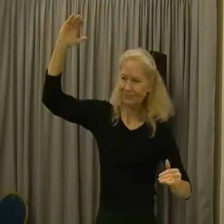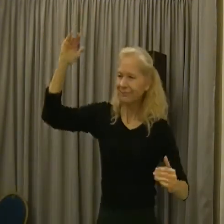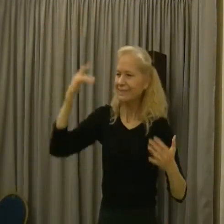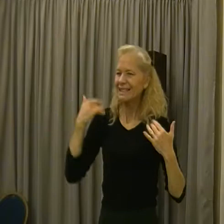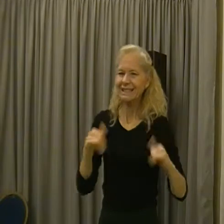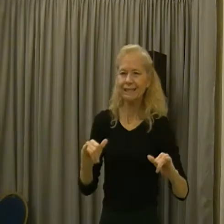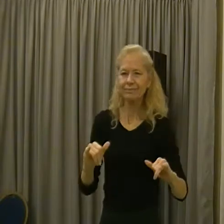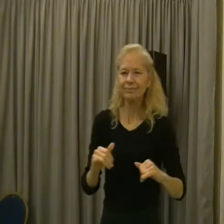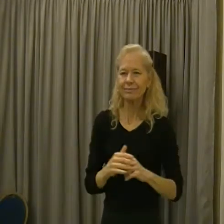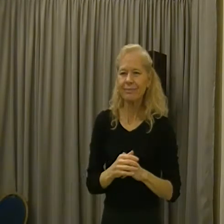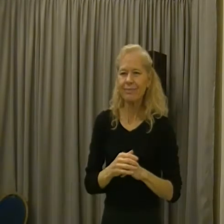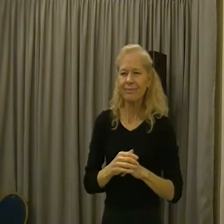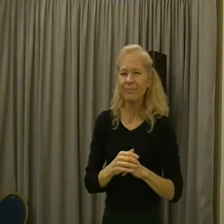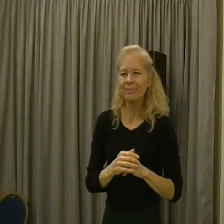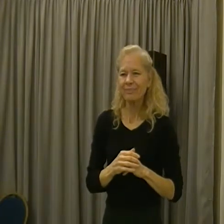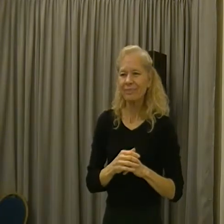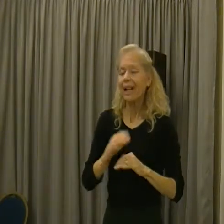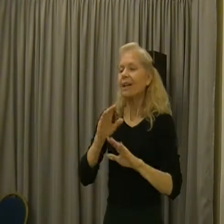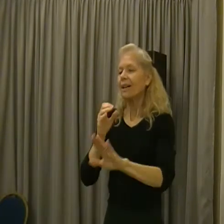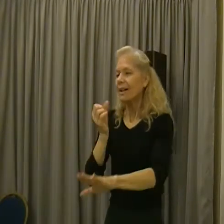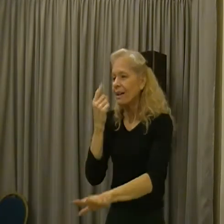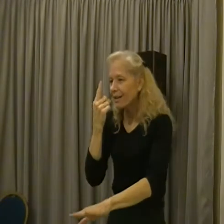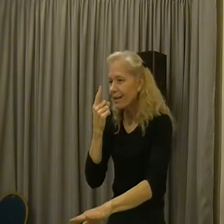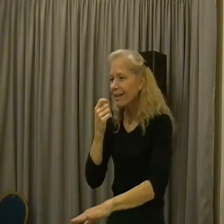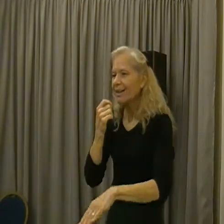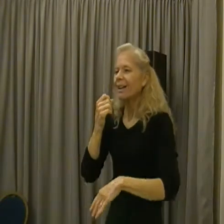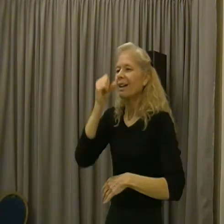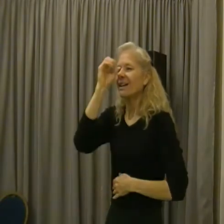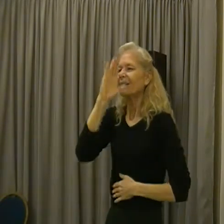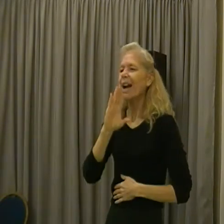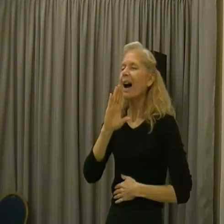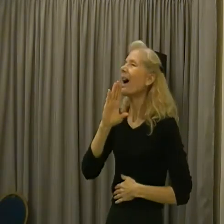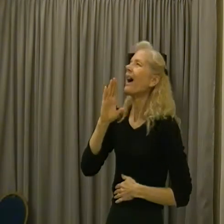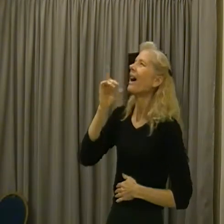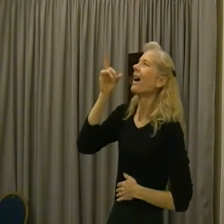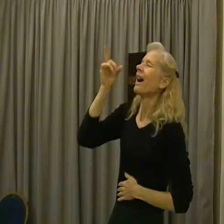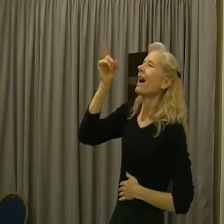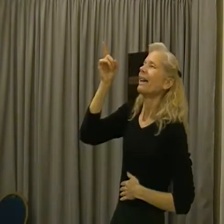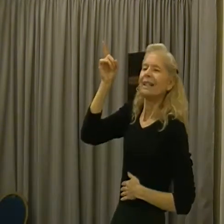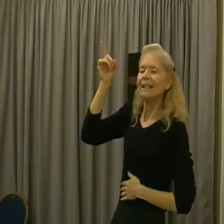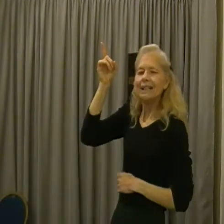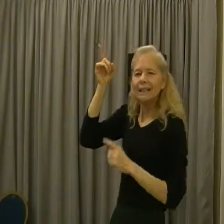understand that. I'm not saying that the Holy Spirit has a southern accent or anything like that, okay? But I'm not sure.